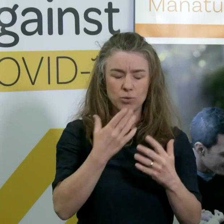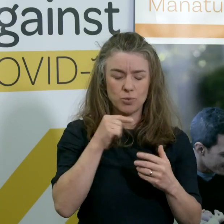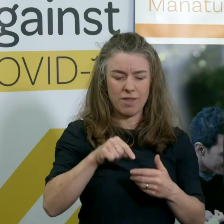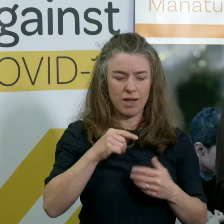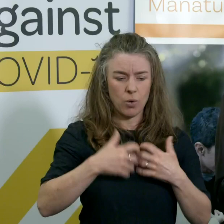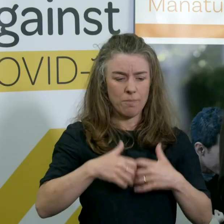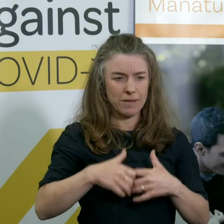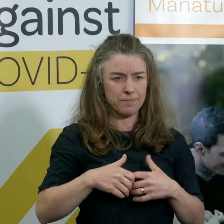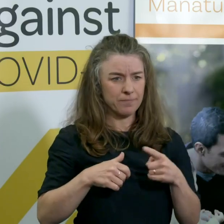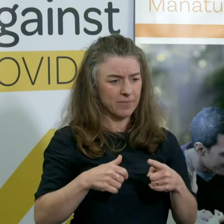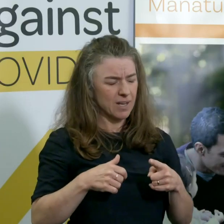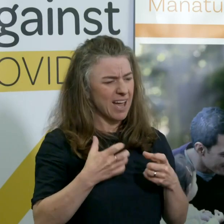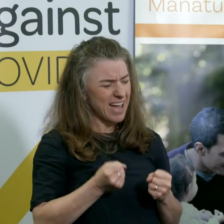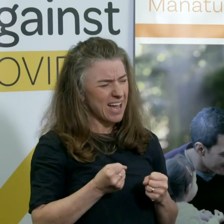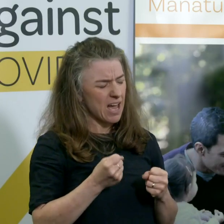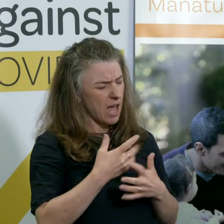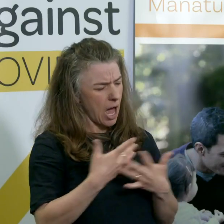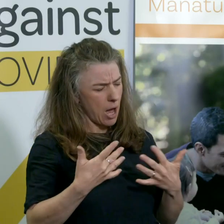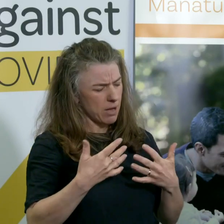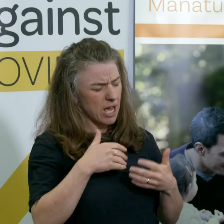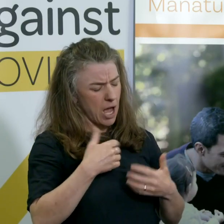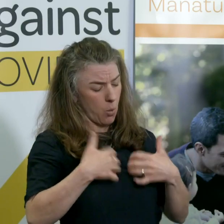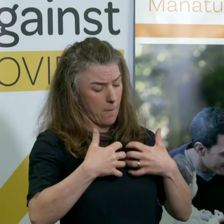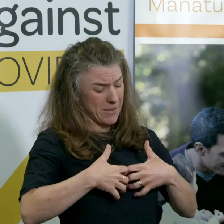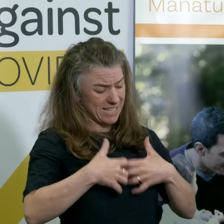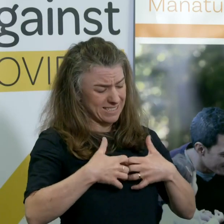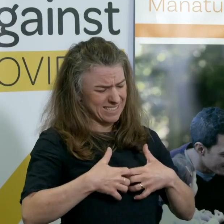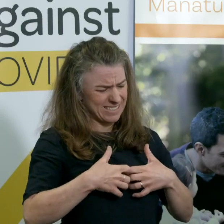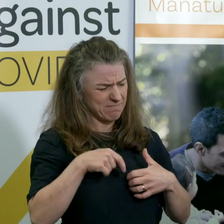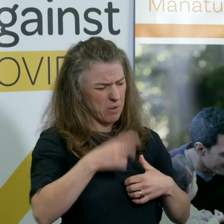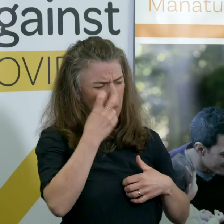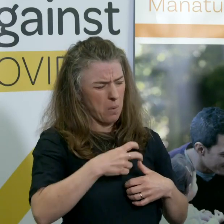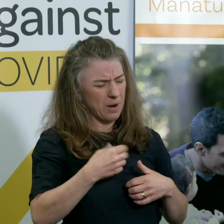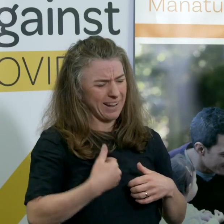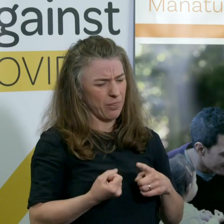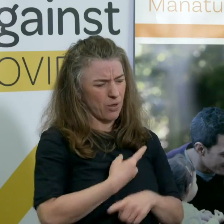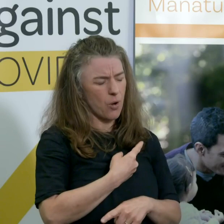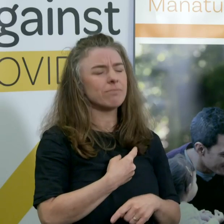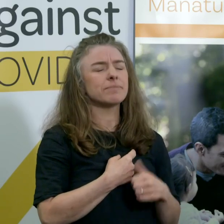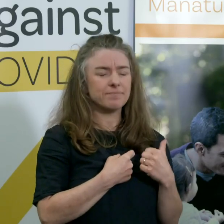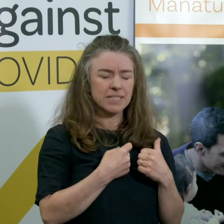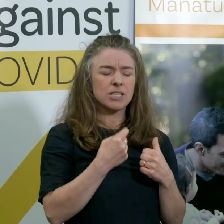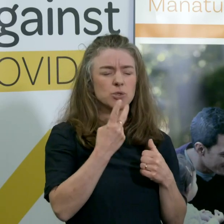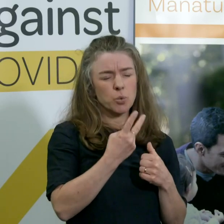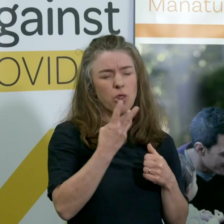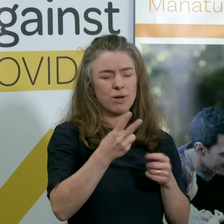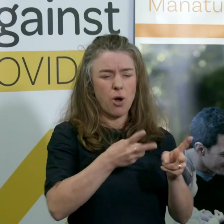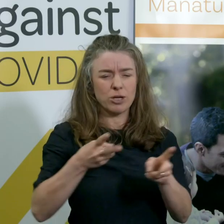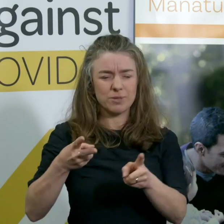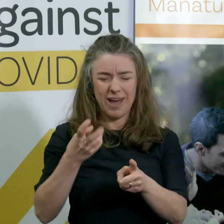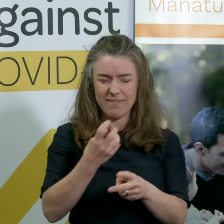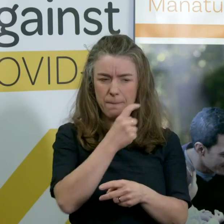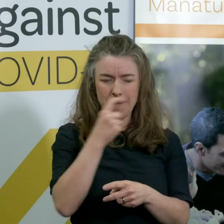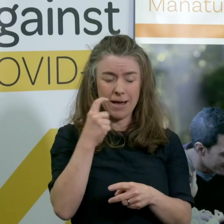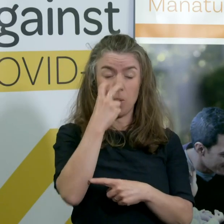has perished? There were 2 or 3 DHBs, I understand, where their stocks of PPE, particularly masks, were so old